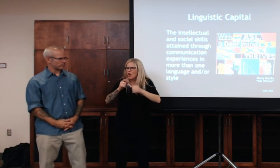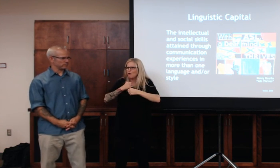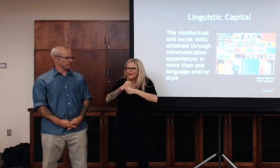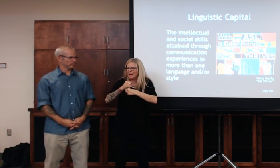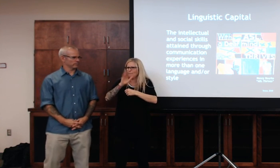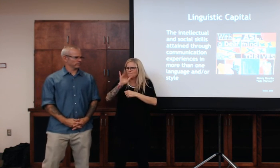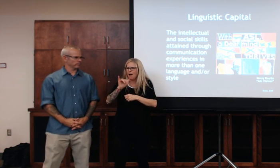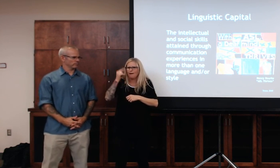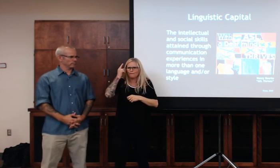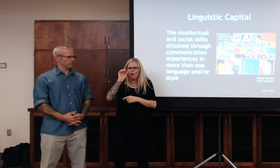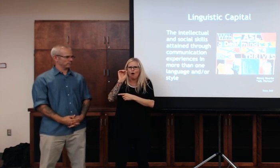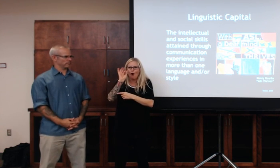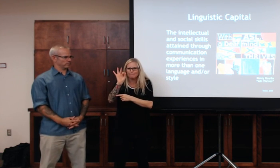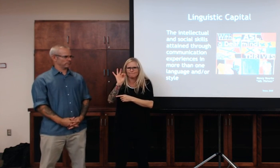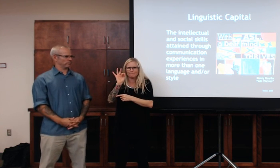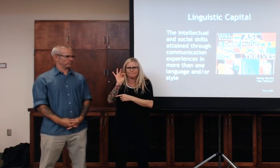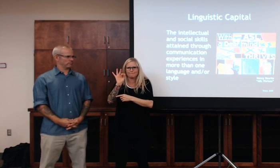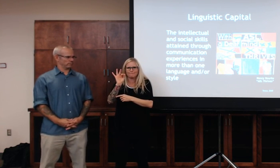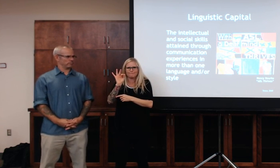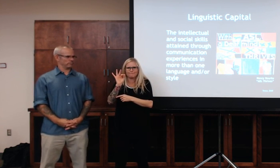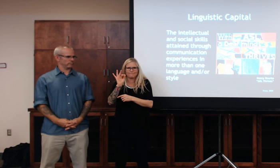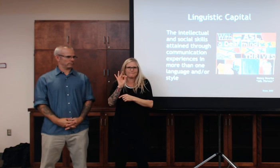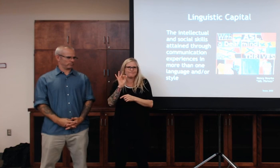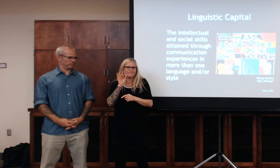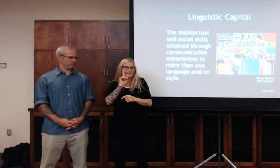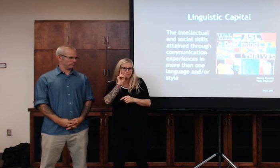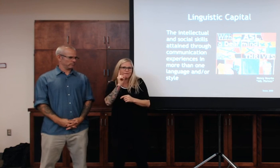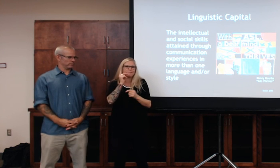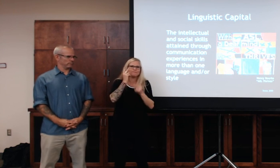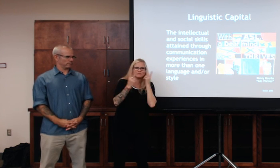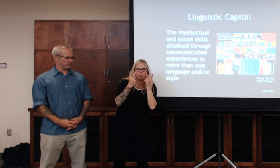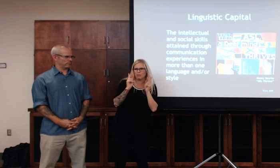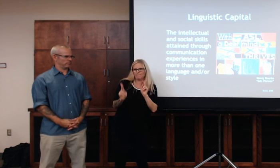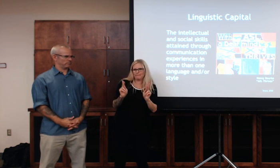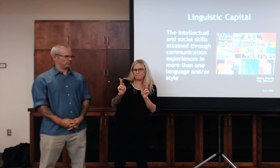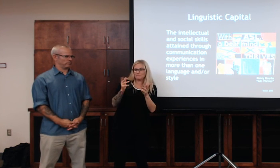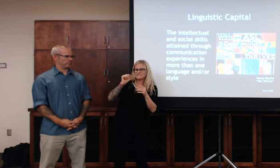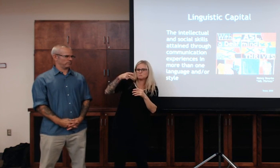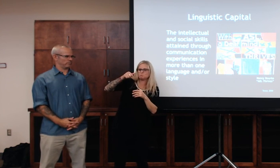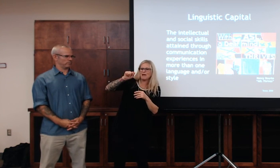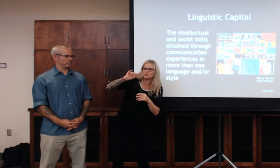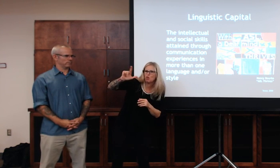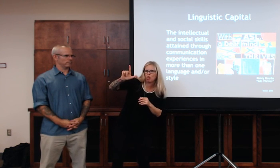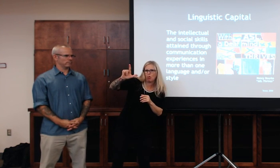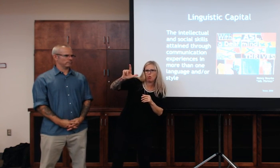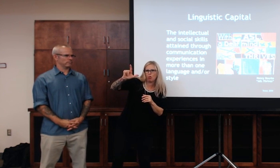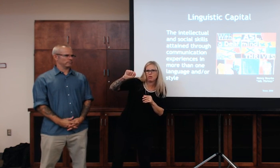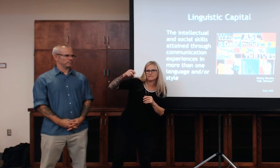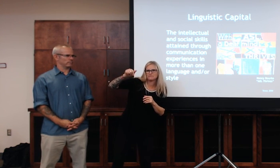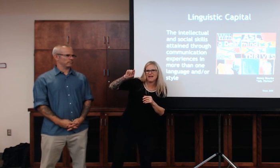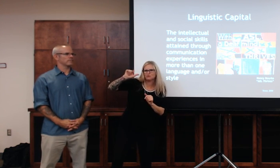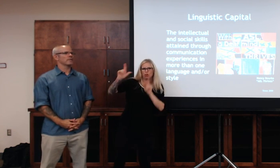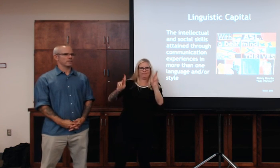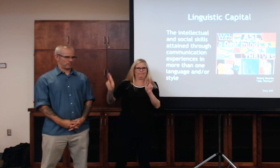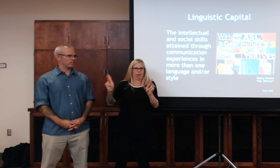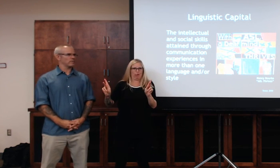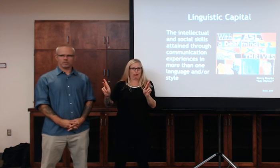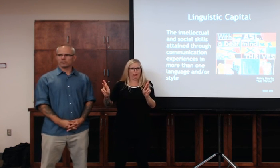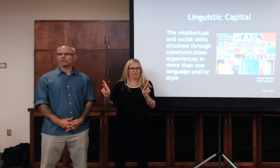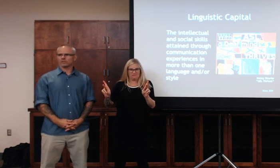That really is created by, for, and of deaf and visual and spatial individuals.